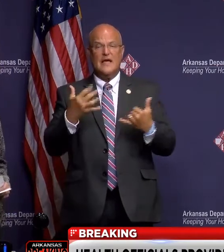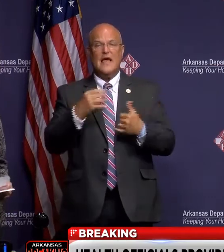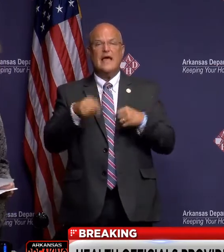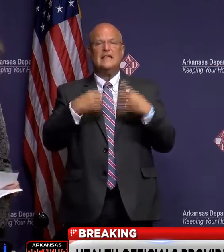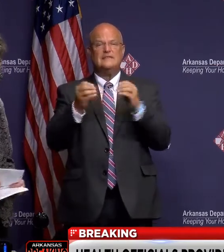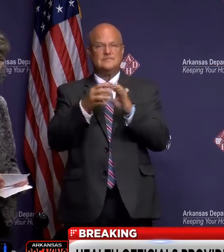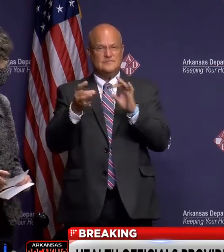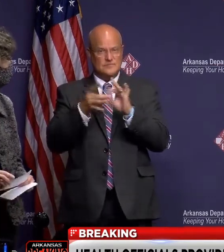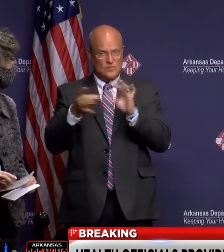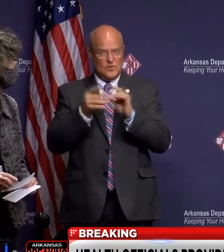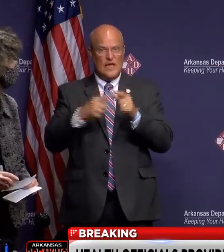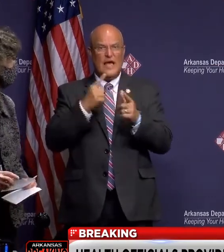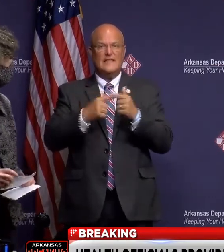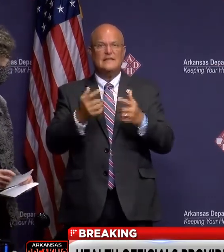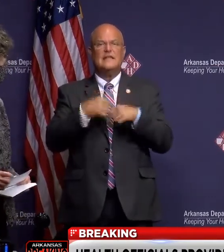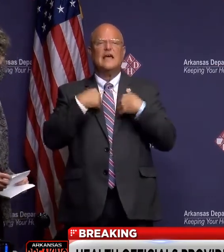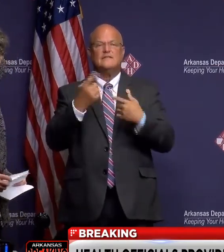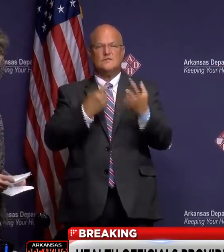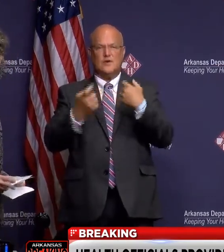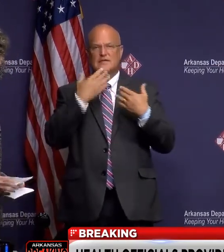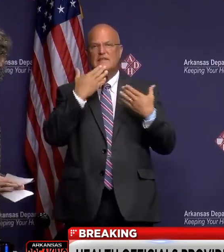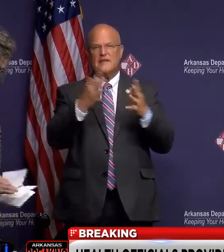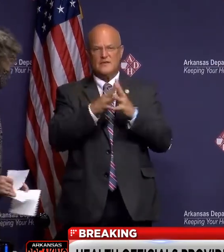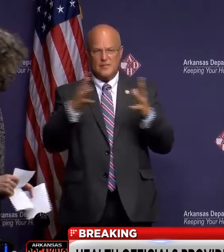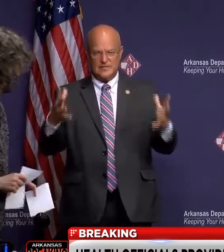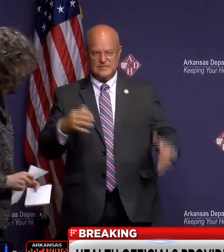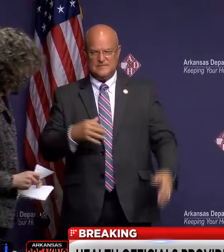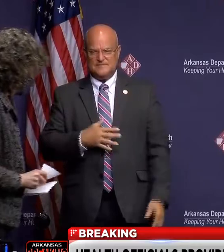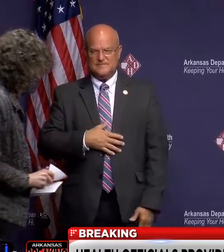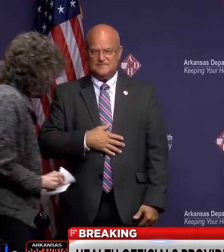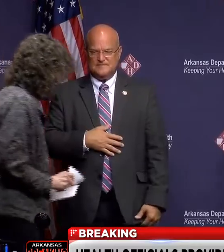give some words, and then we'll open it up to questions. Thank you very much.